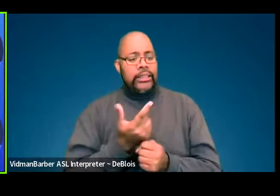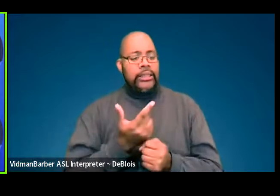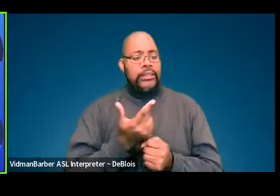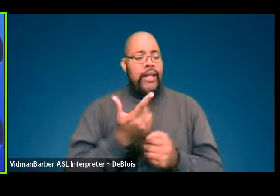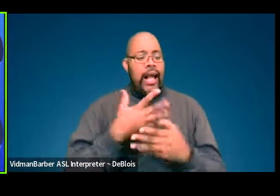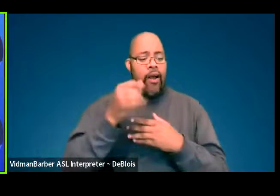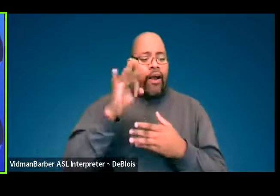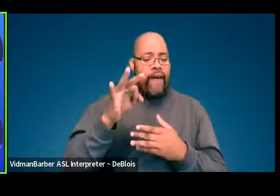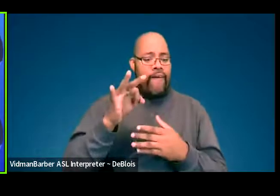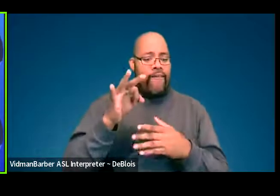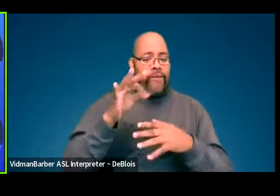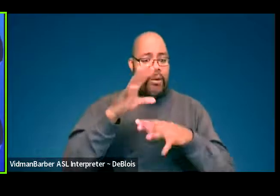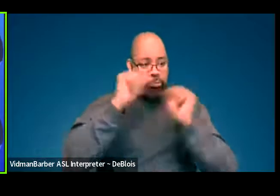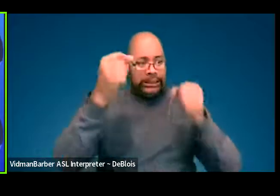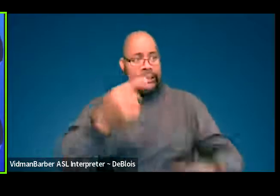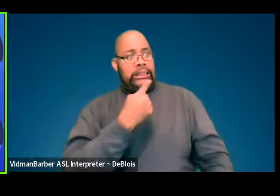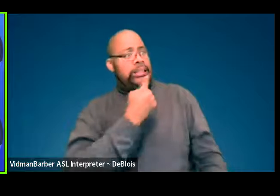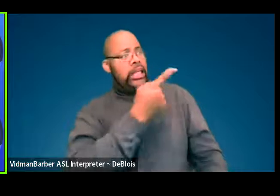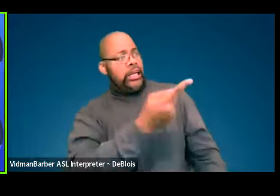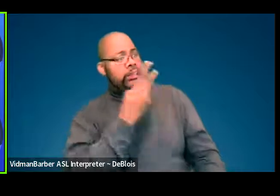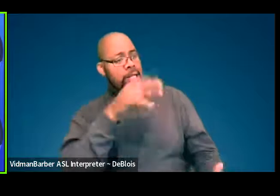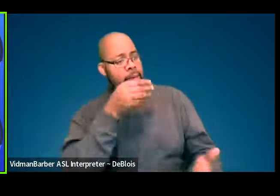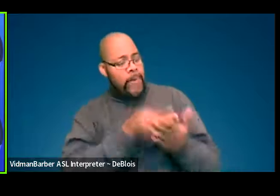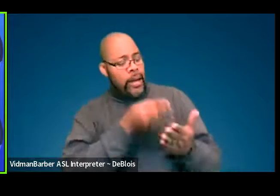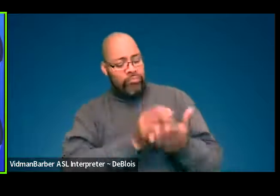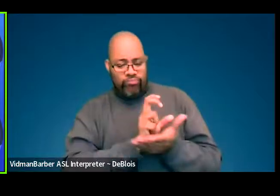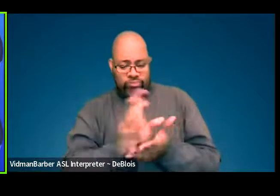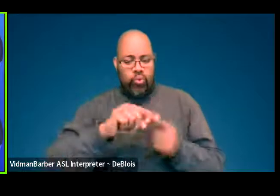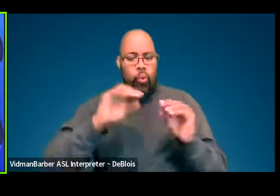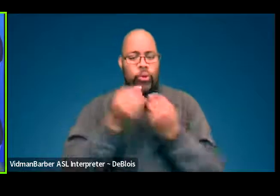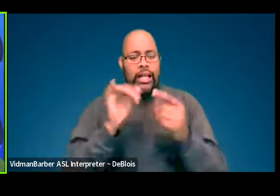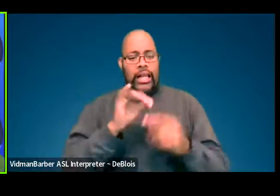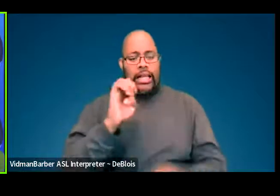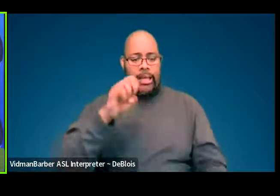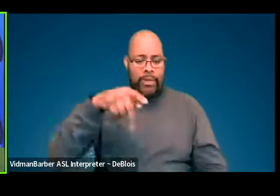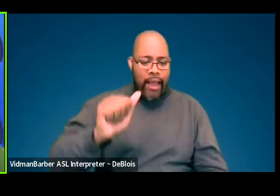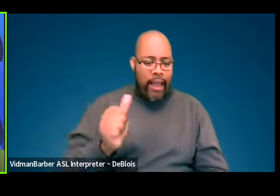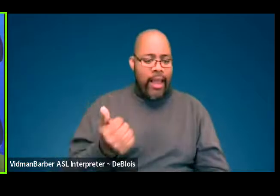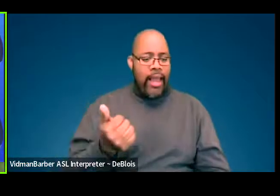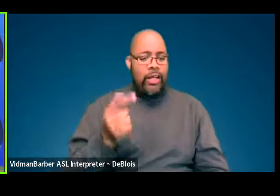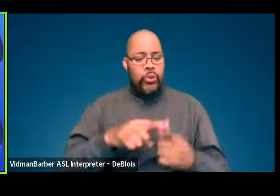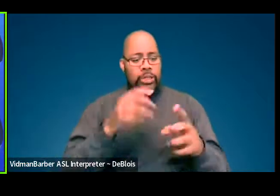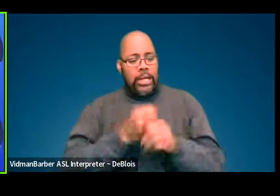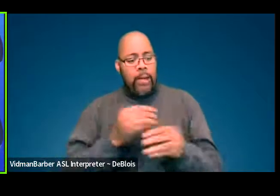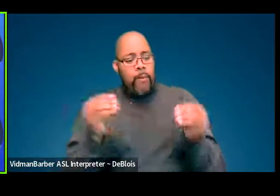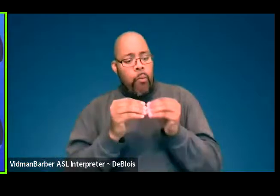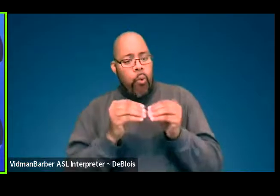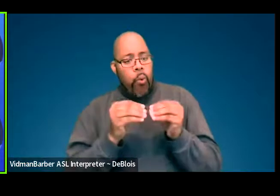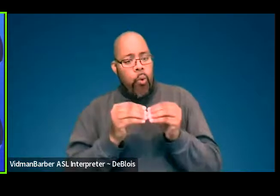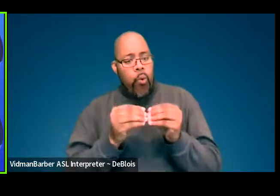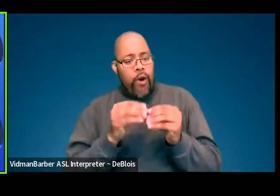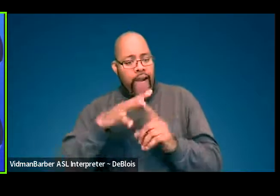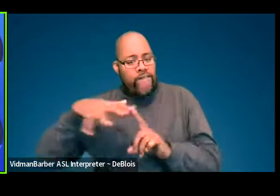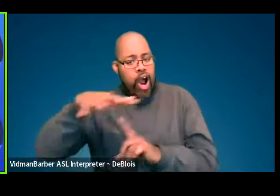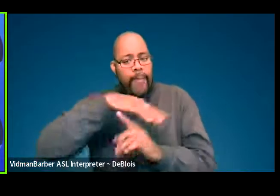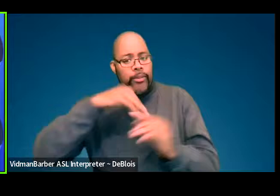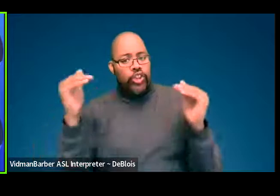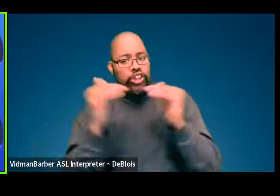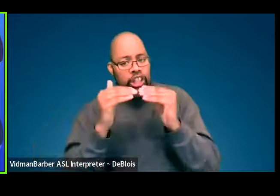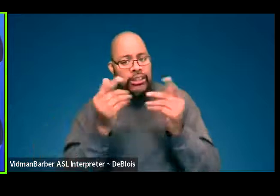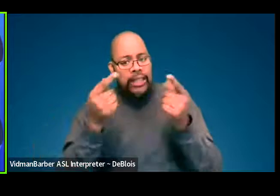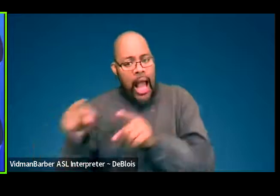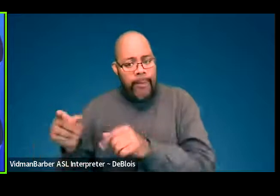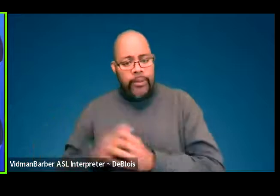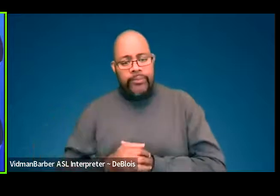out of the president's mouth, and seeing money going to organizations like the EPA to get more, environmental justice things going